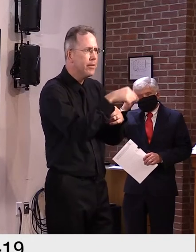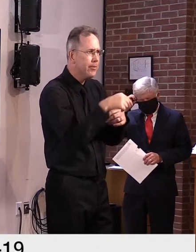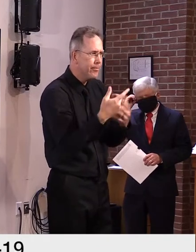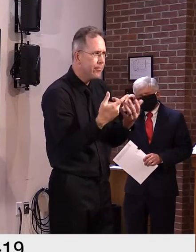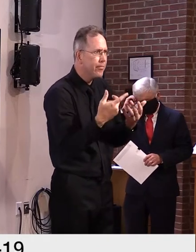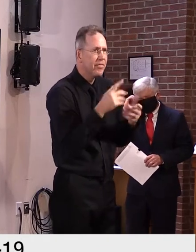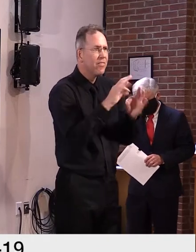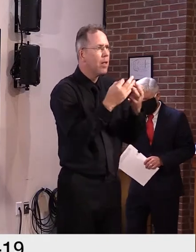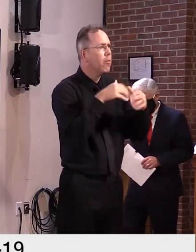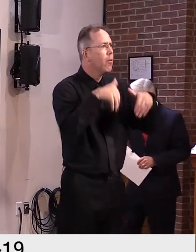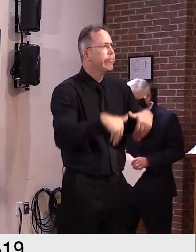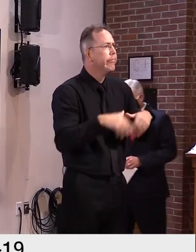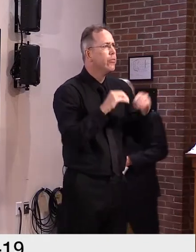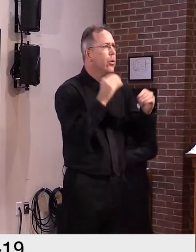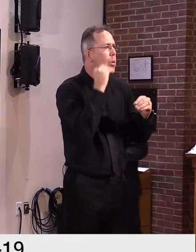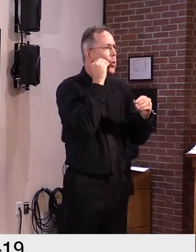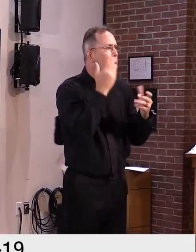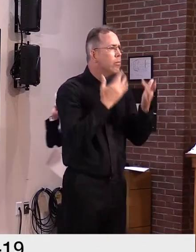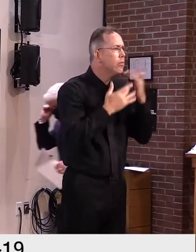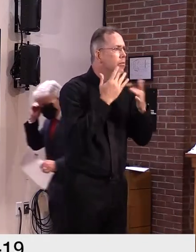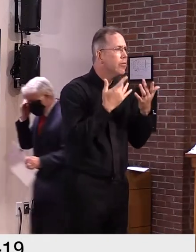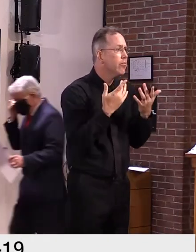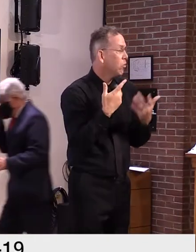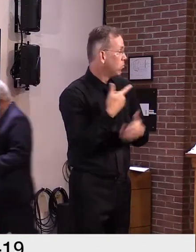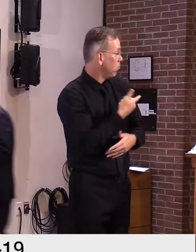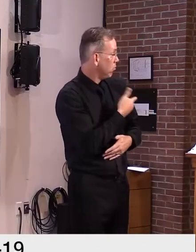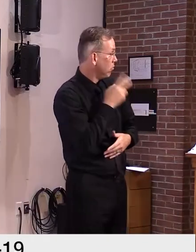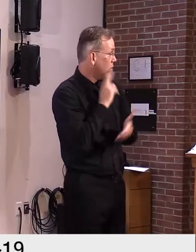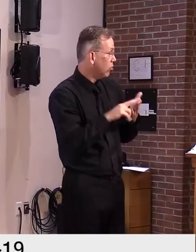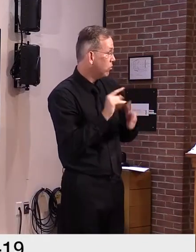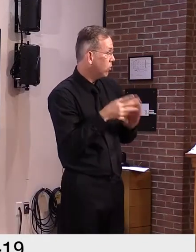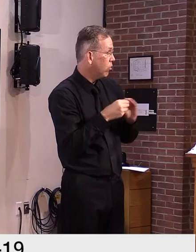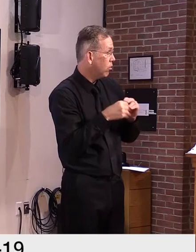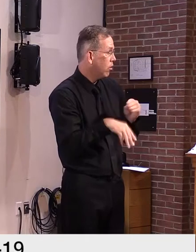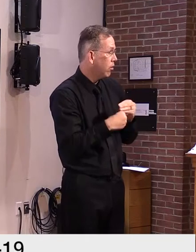I'll let Secretary Smith answer the rest.